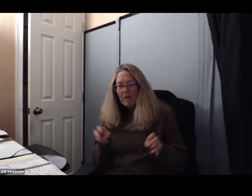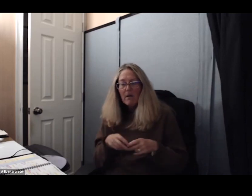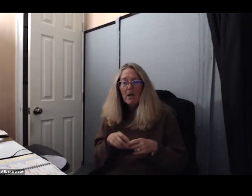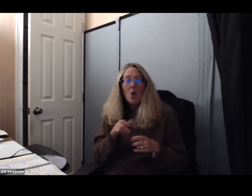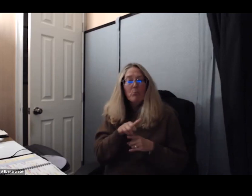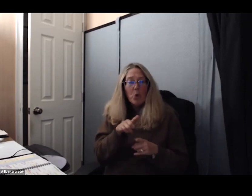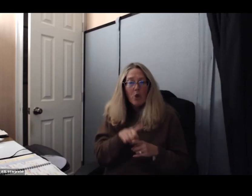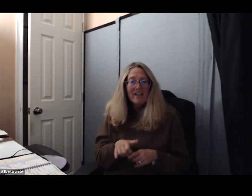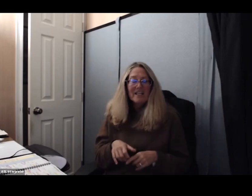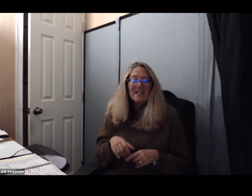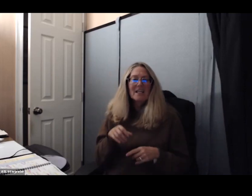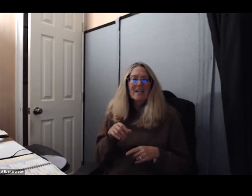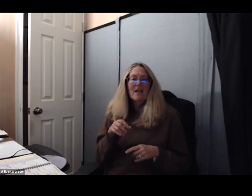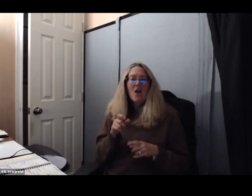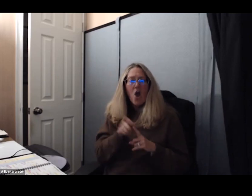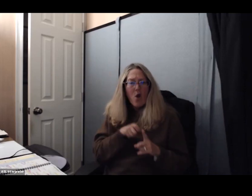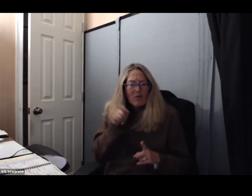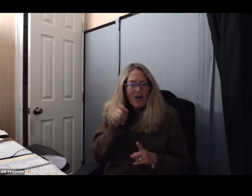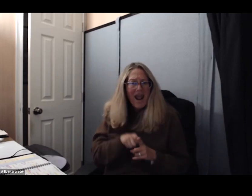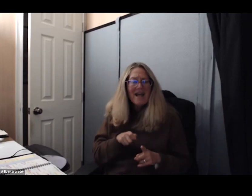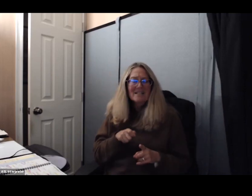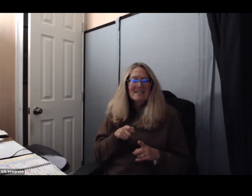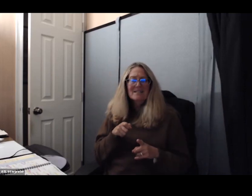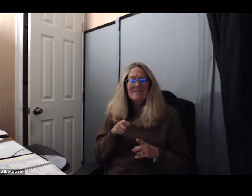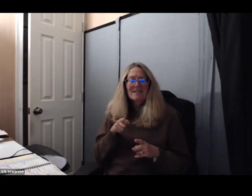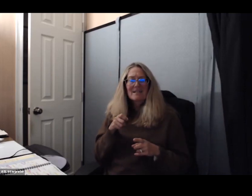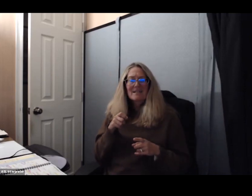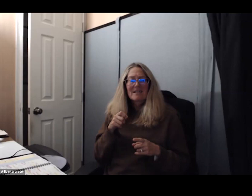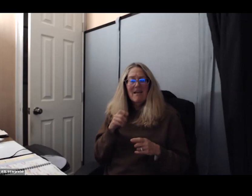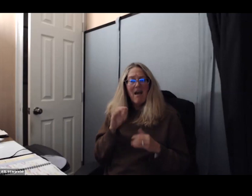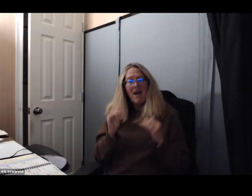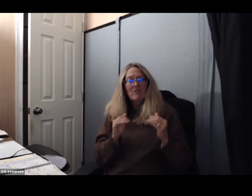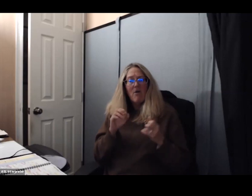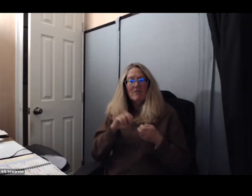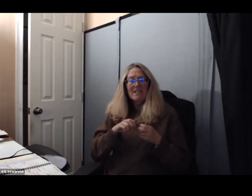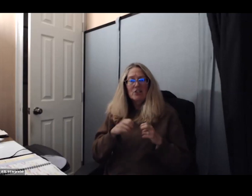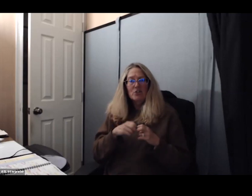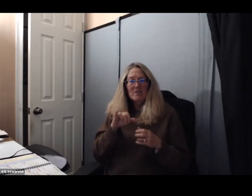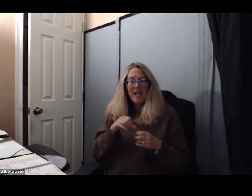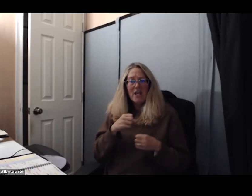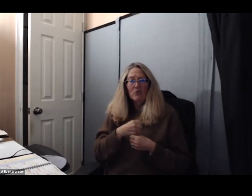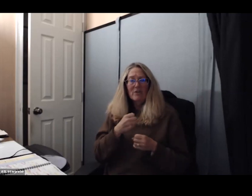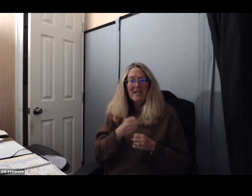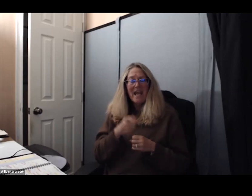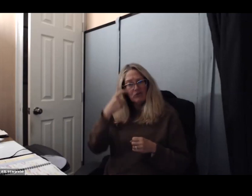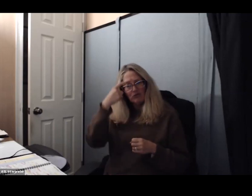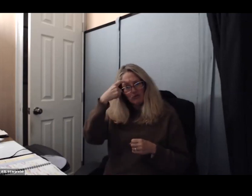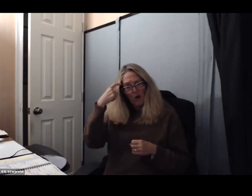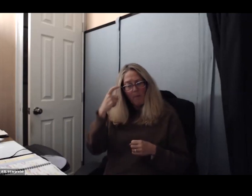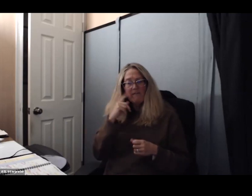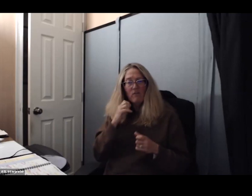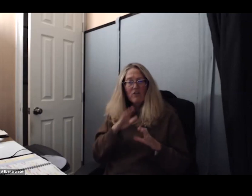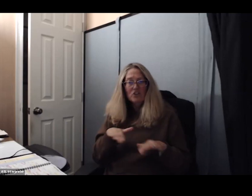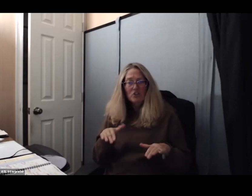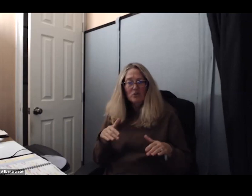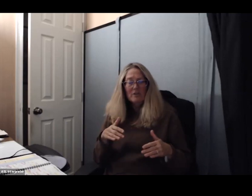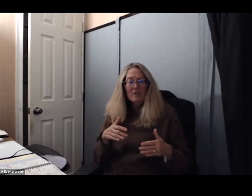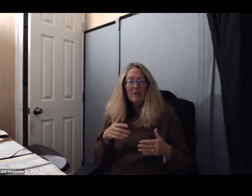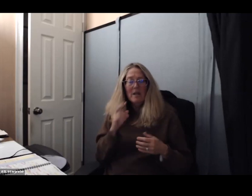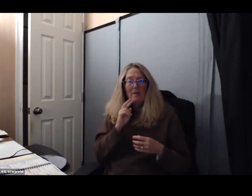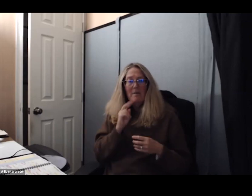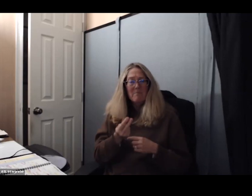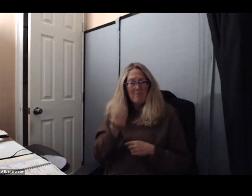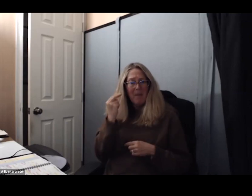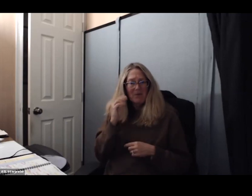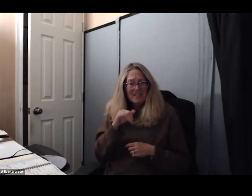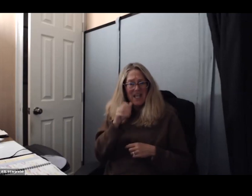harassed. All these issues, these are adult issues that are creating traumatic events for our children. These are memories that they're going to